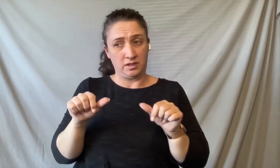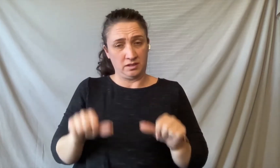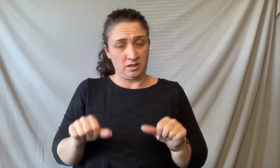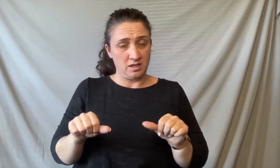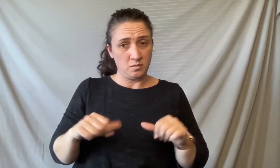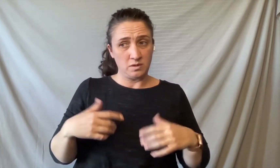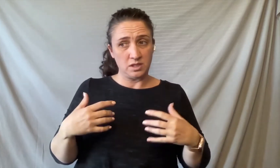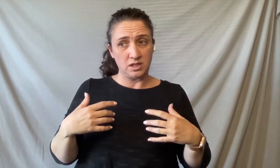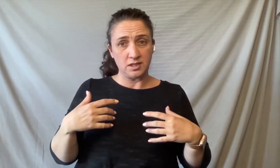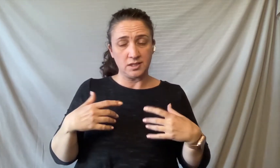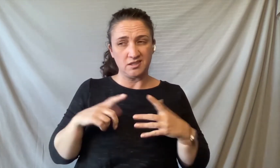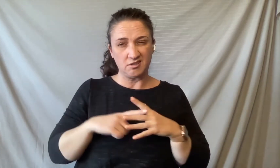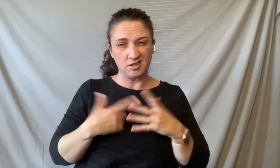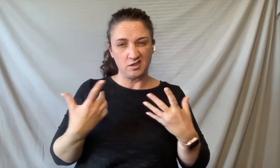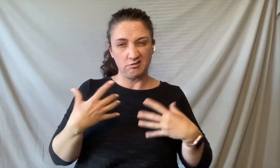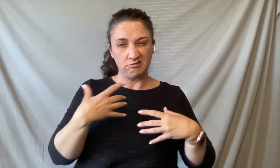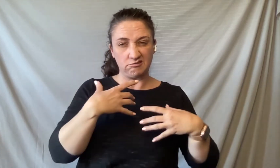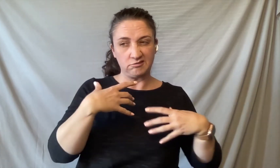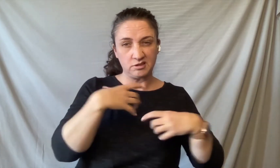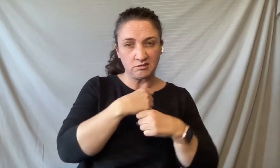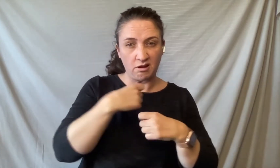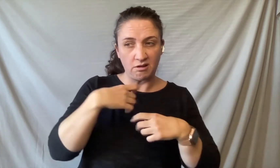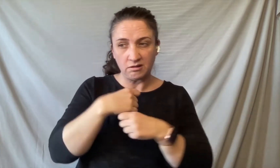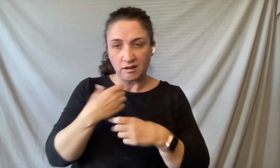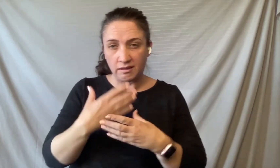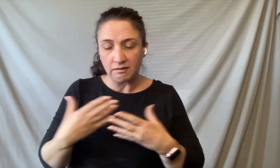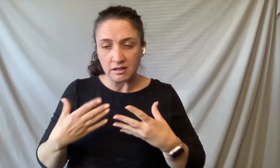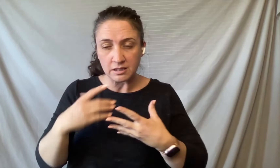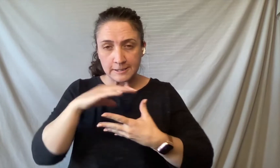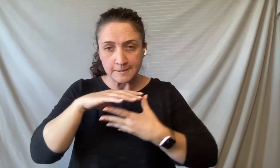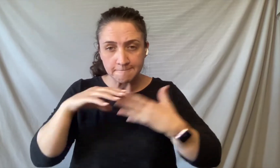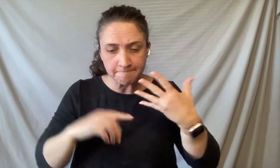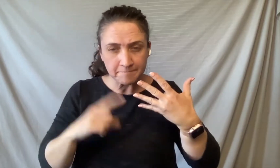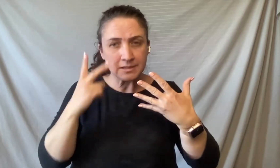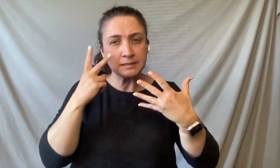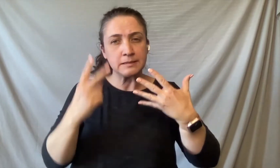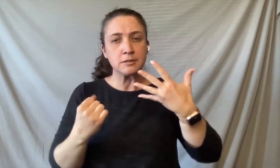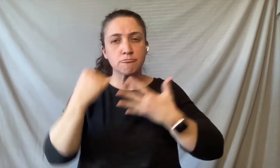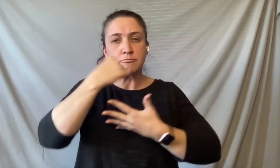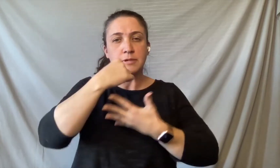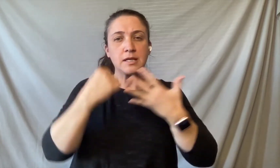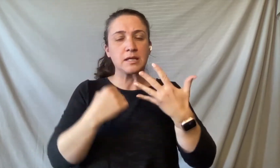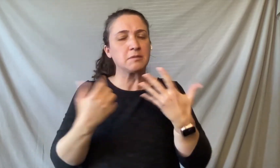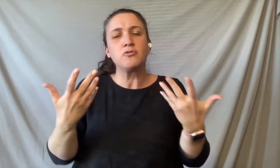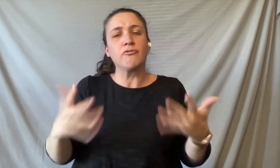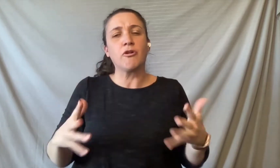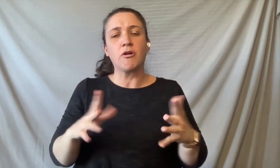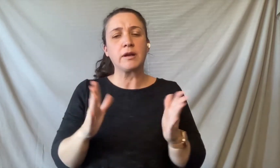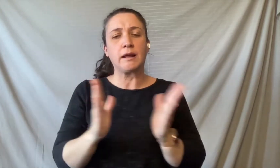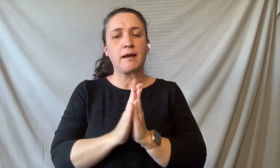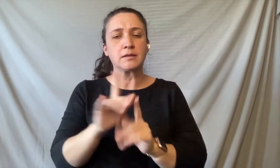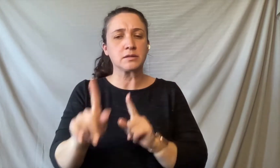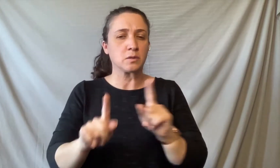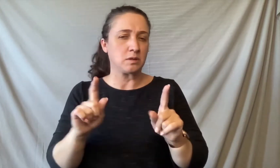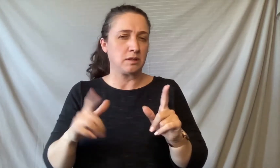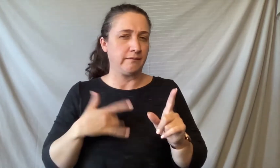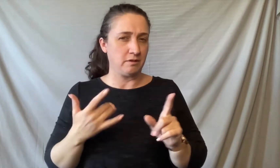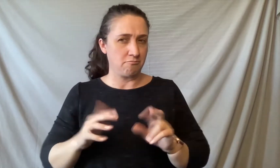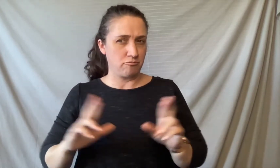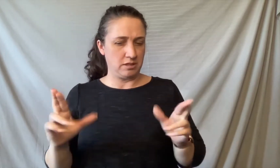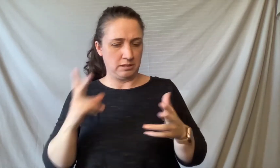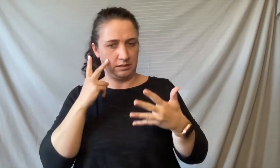consolidate things to see how they rank when they're all combined, because you already asked the question. So that was kind of like my